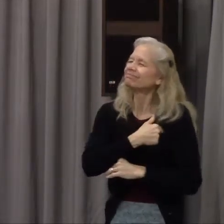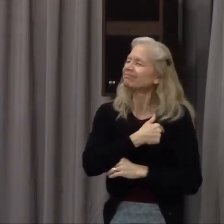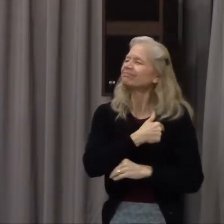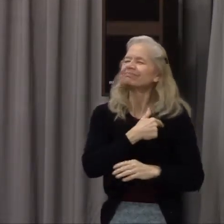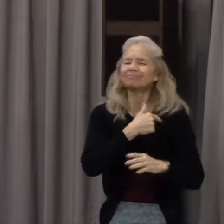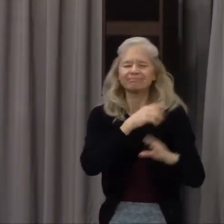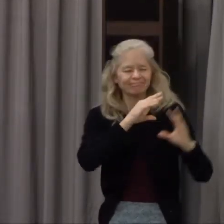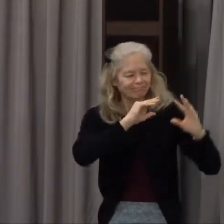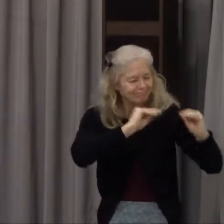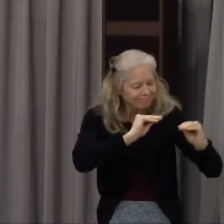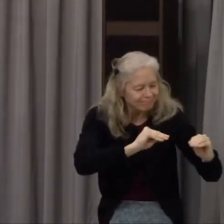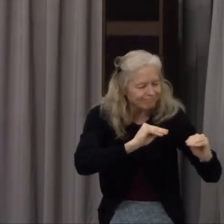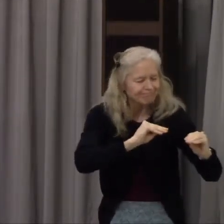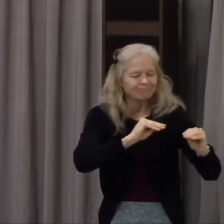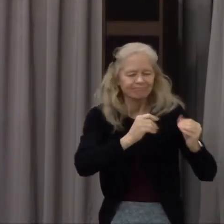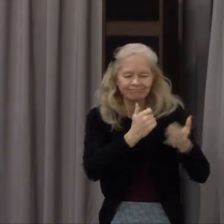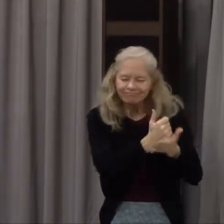unto your heart. It would be a sweet